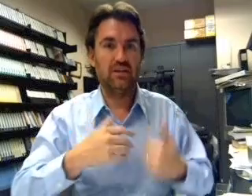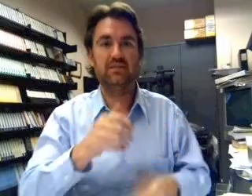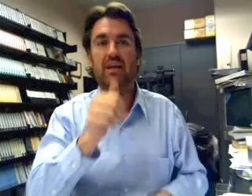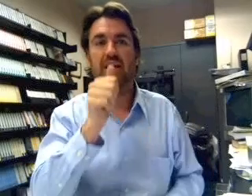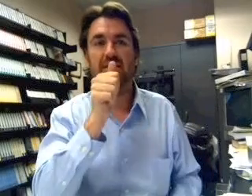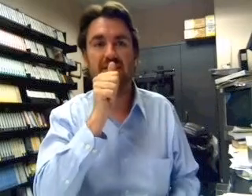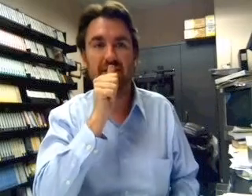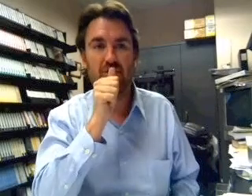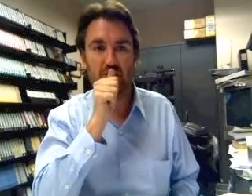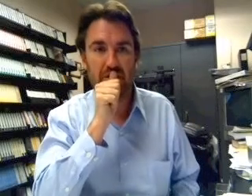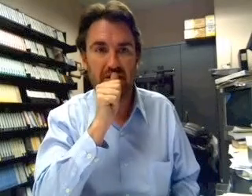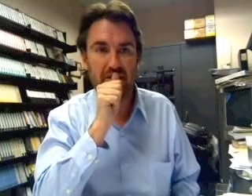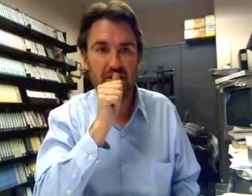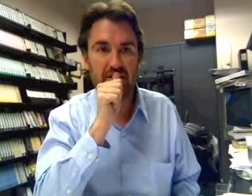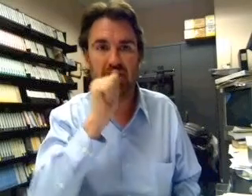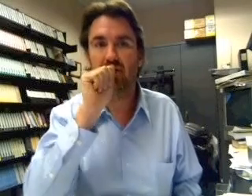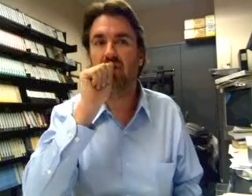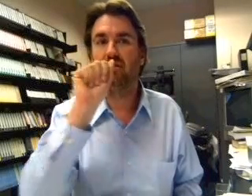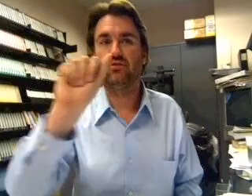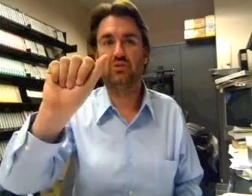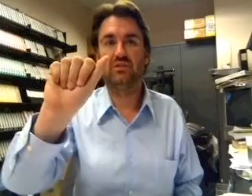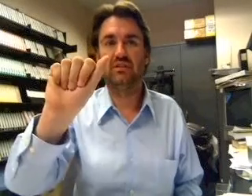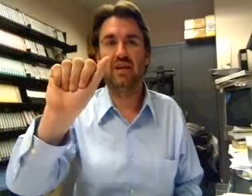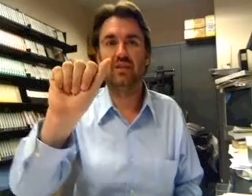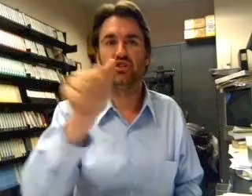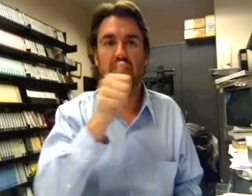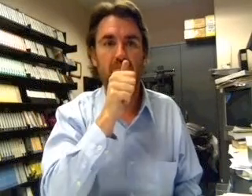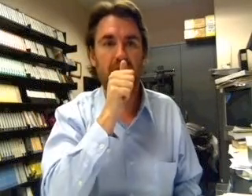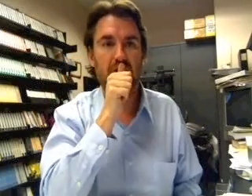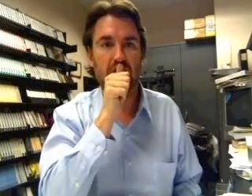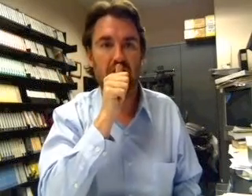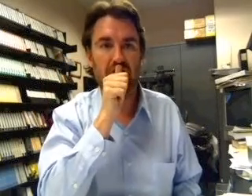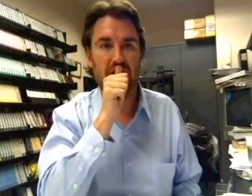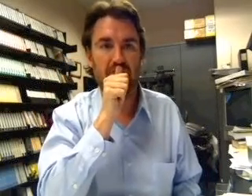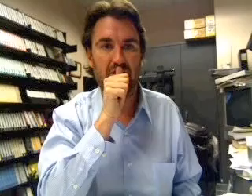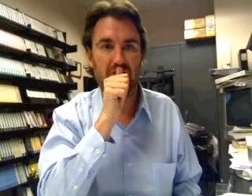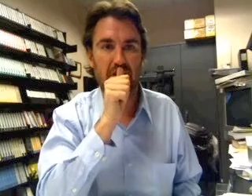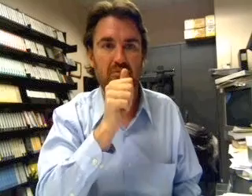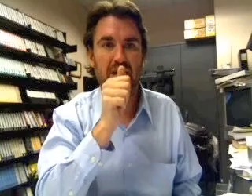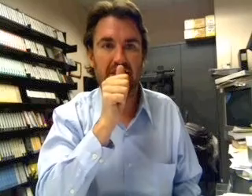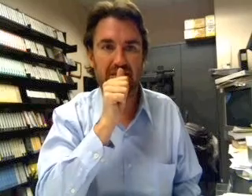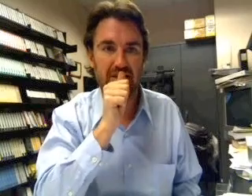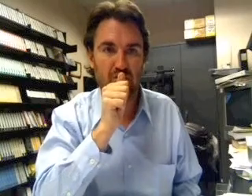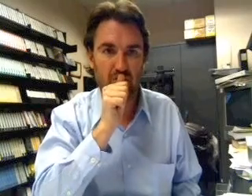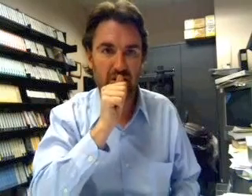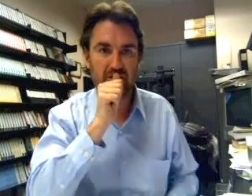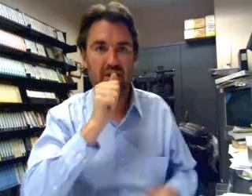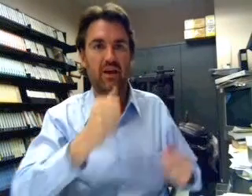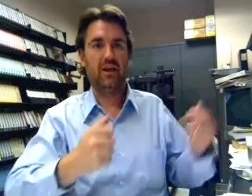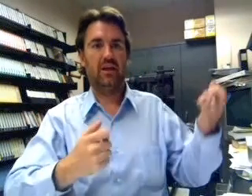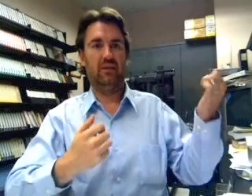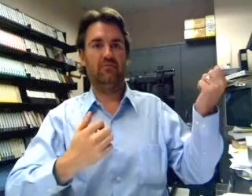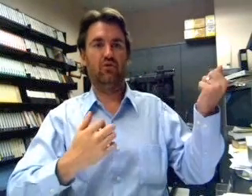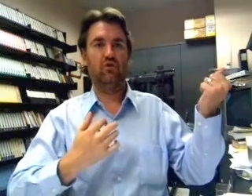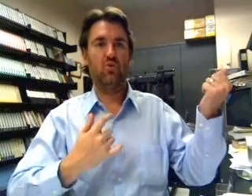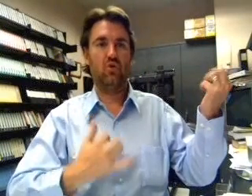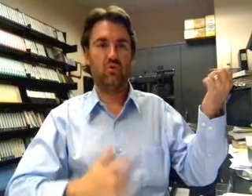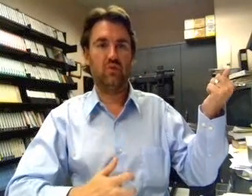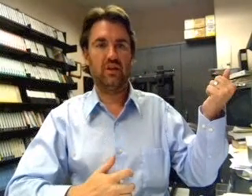was a secret, so it's this hand shape here, you tap it on your lips, a secret, and for a chord, we're going to